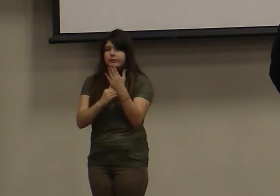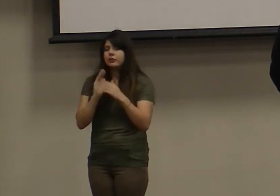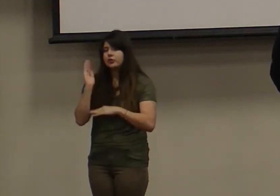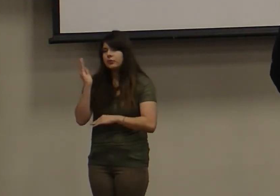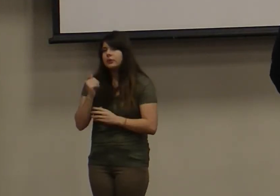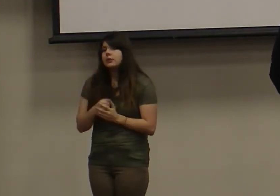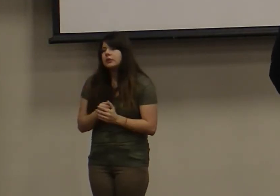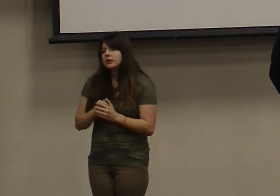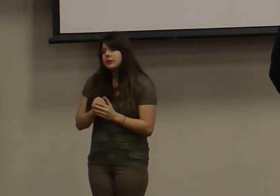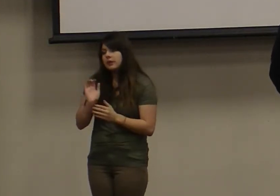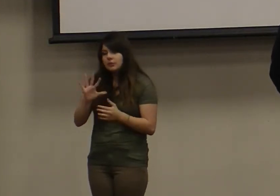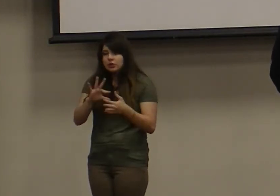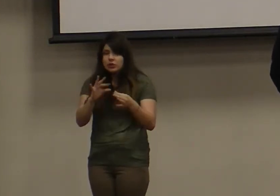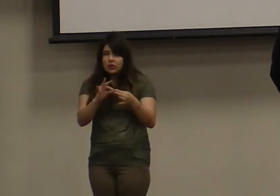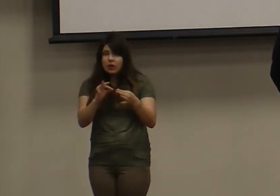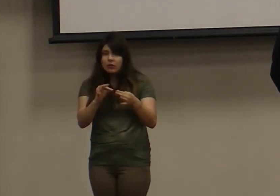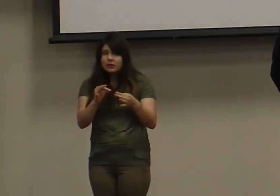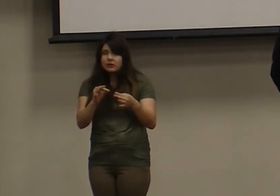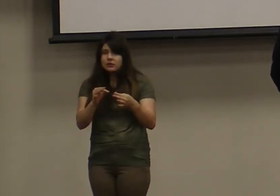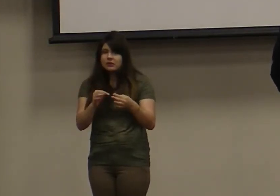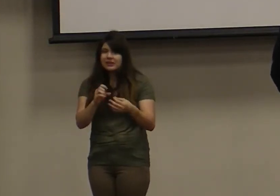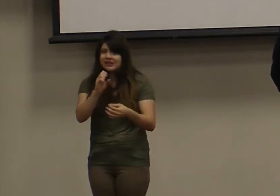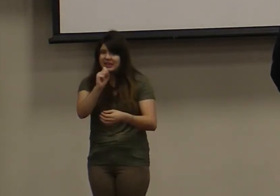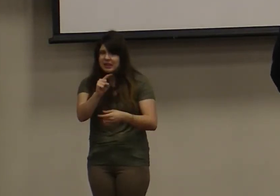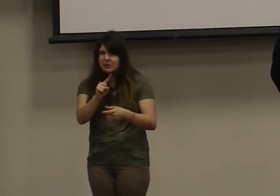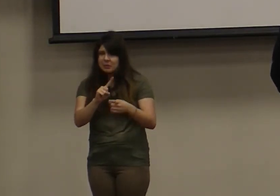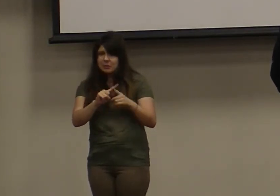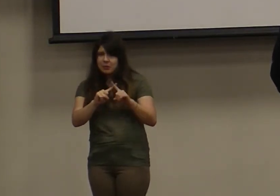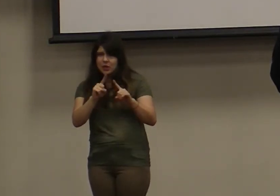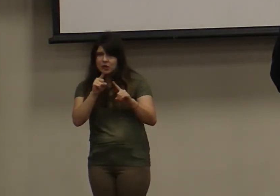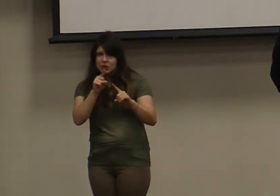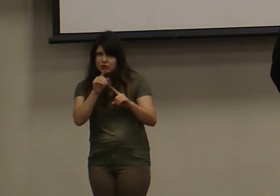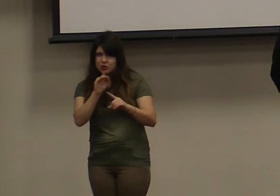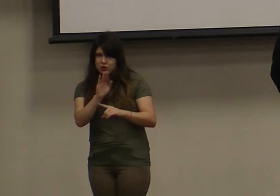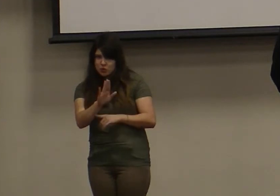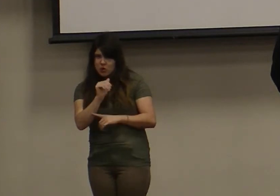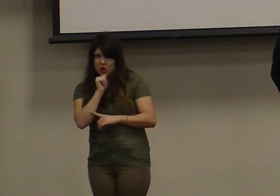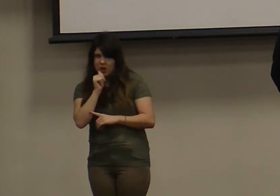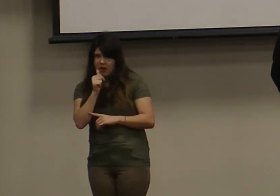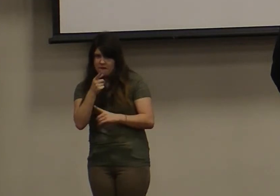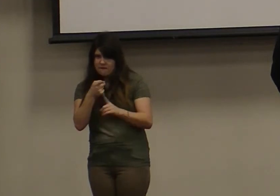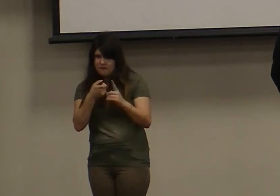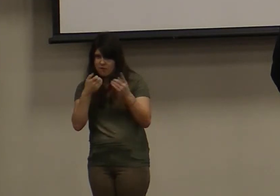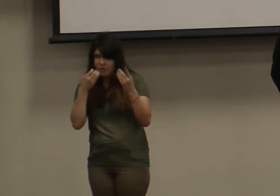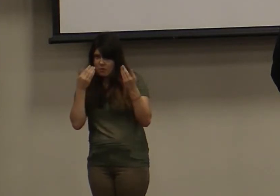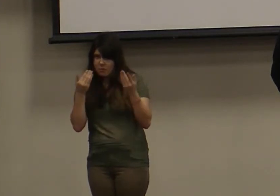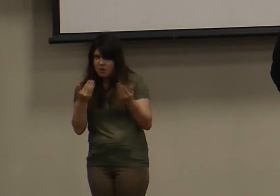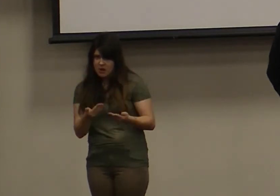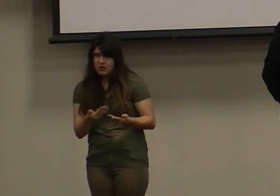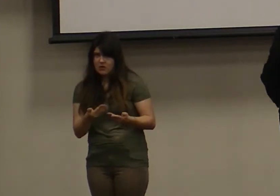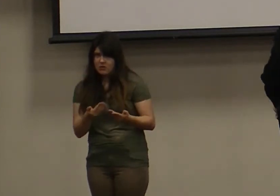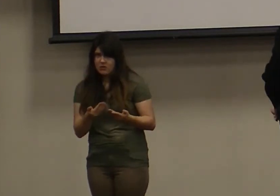was her comment. Yes, but you're not from here.